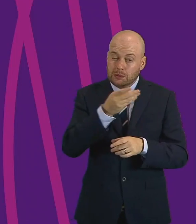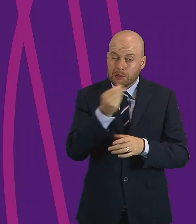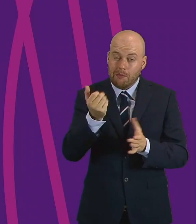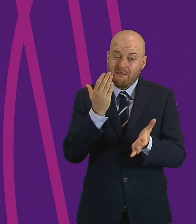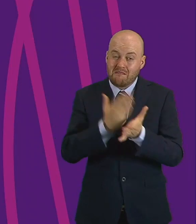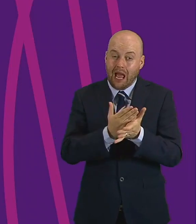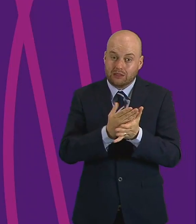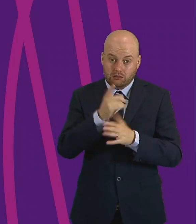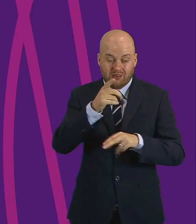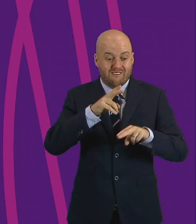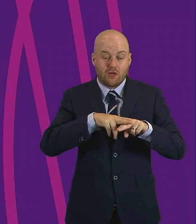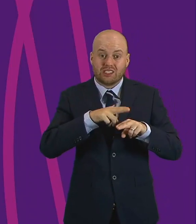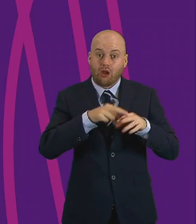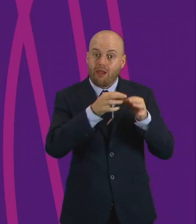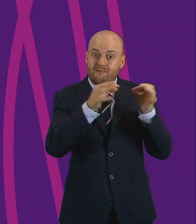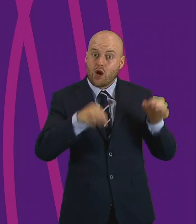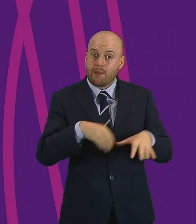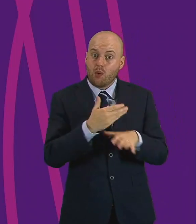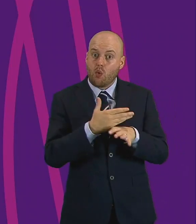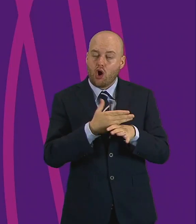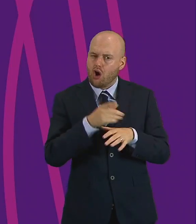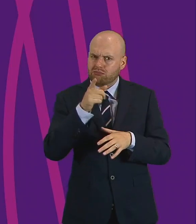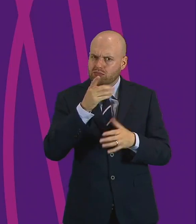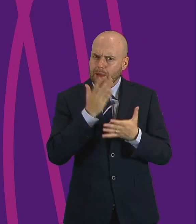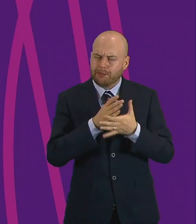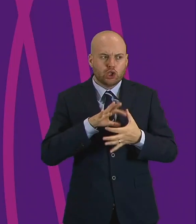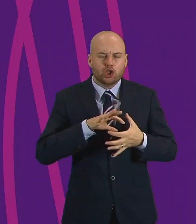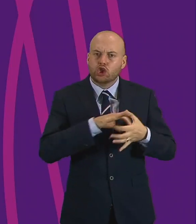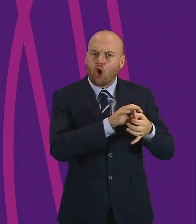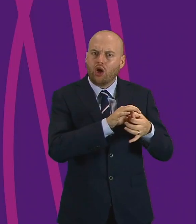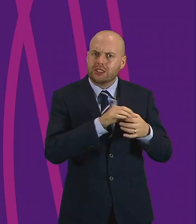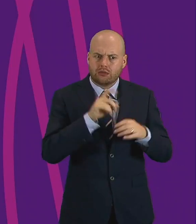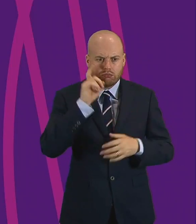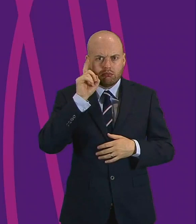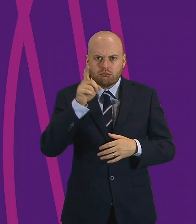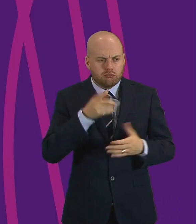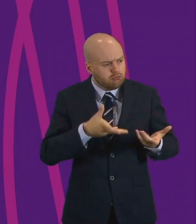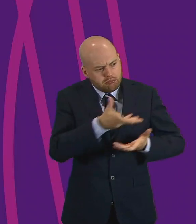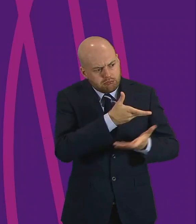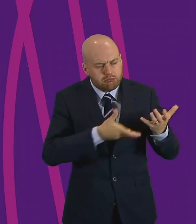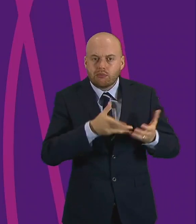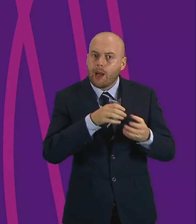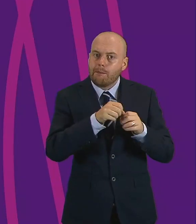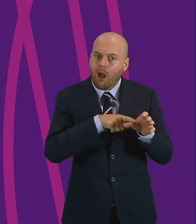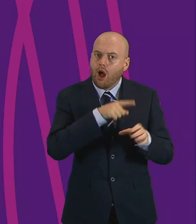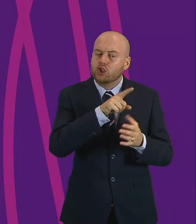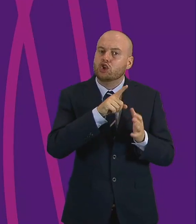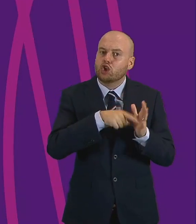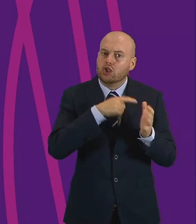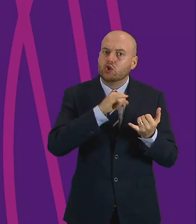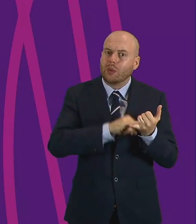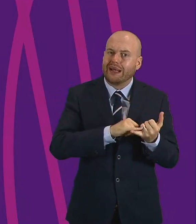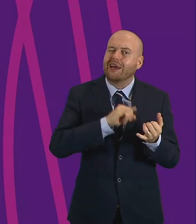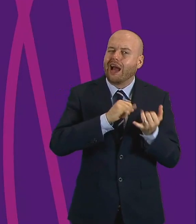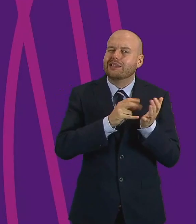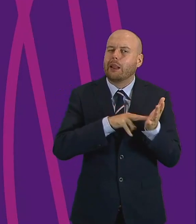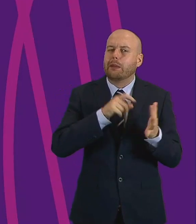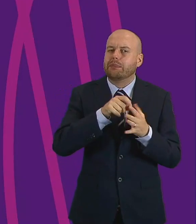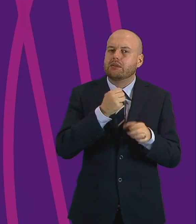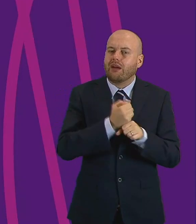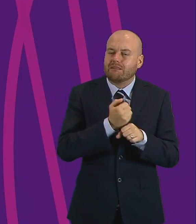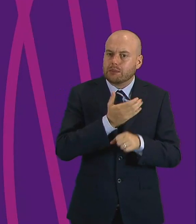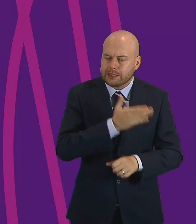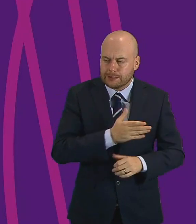joint effort concluded in good faith by the UK government and the SNP government of the day, led by John Swinney in the